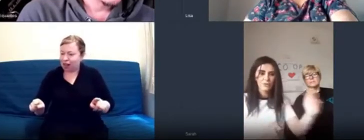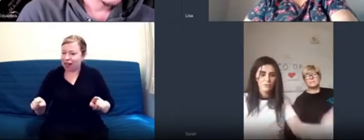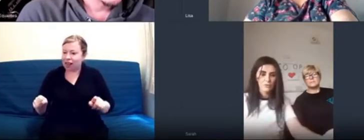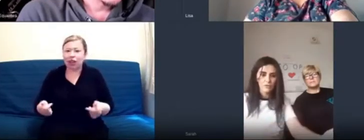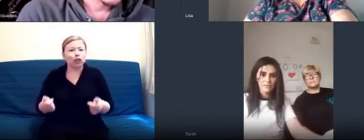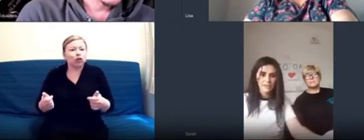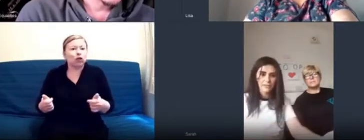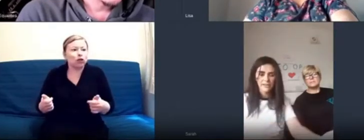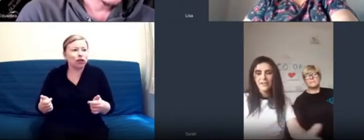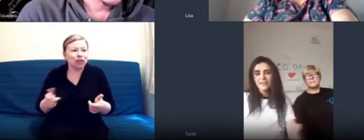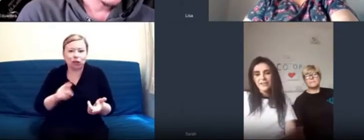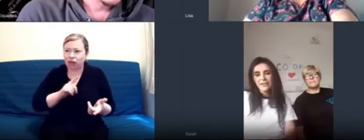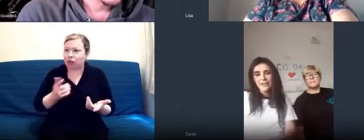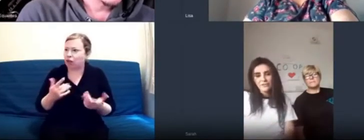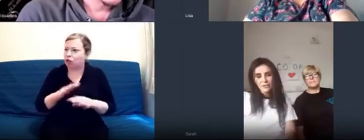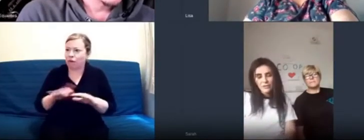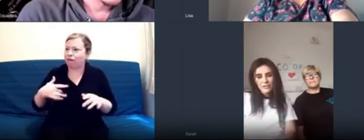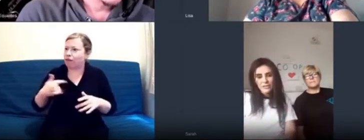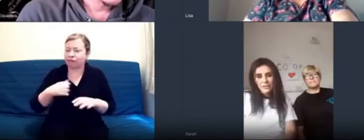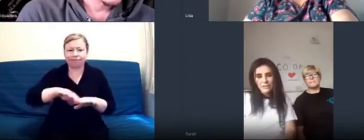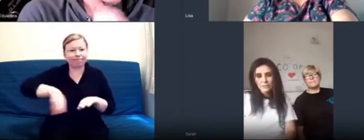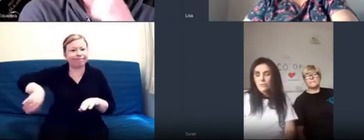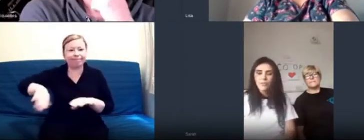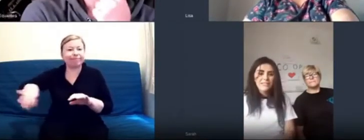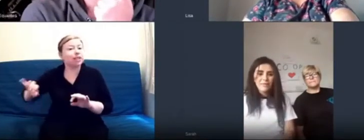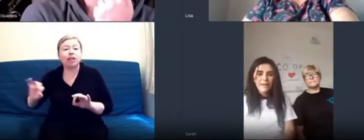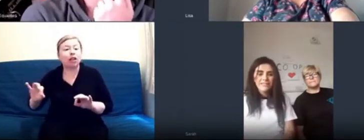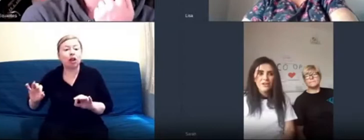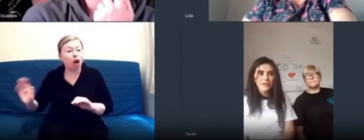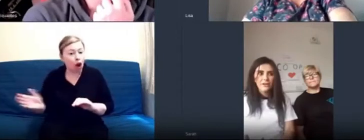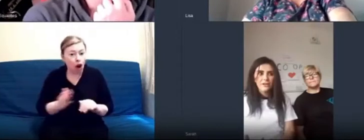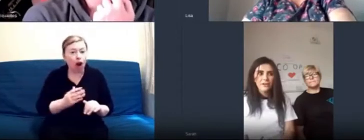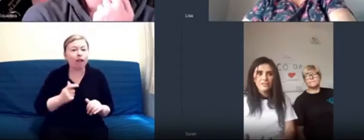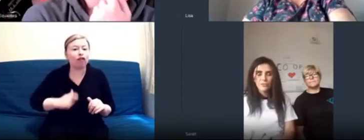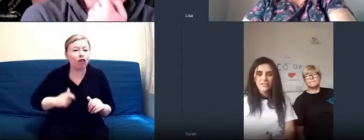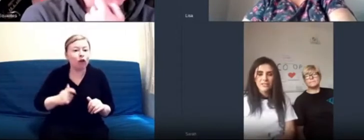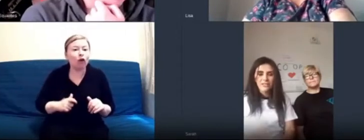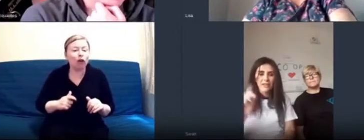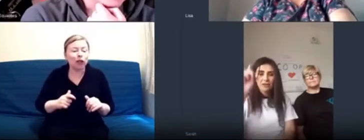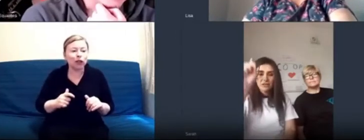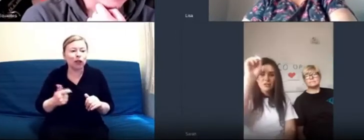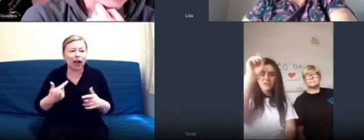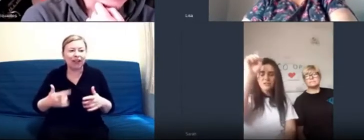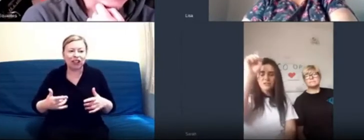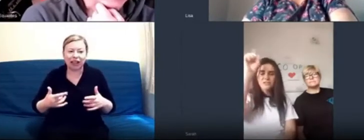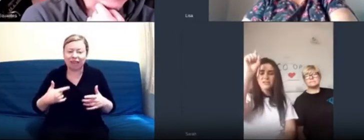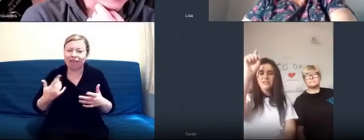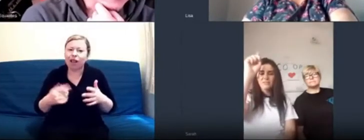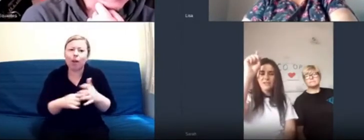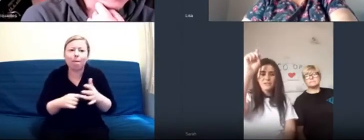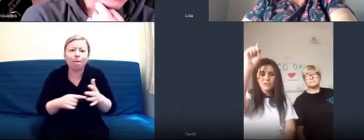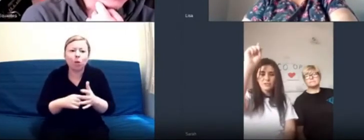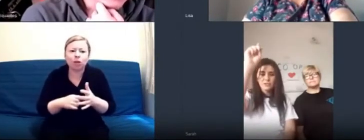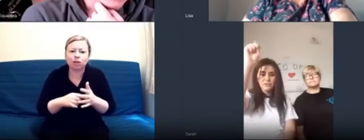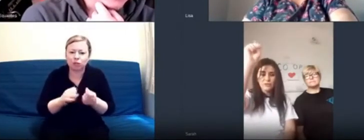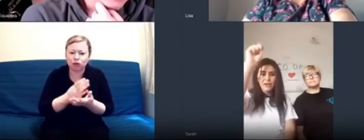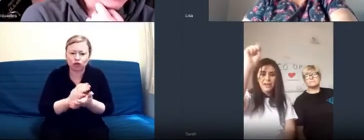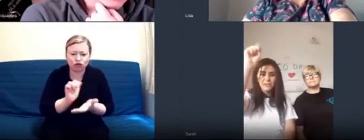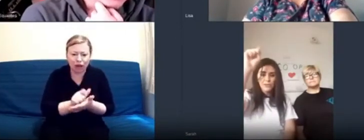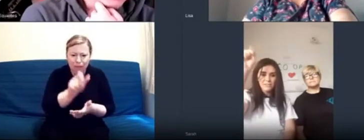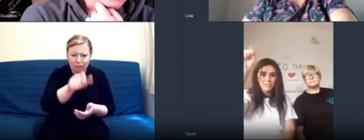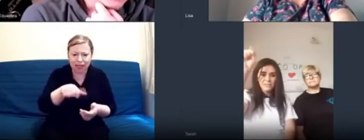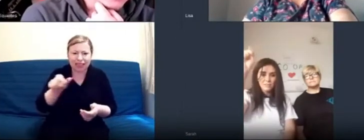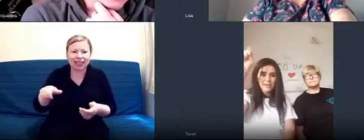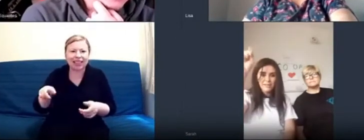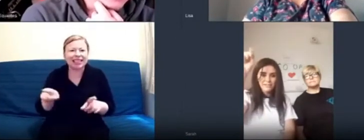and allocated one role one day, left a role the next week, and somebody like, well, when's it my turn? It's almost like that. You know, when you're in the playground and you've got